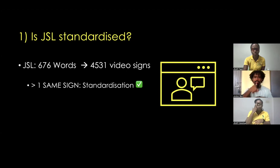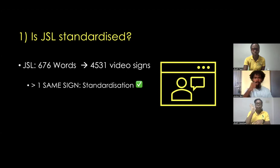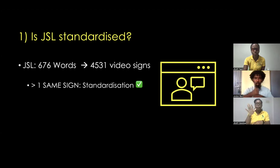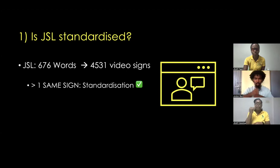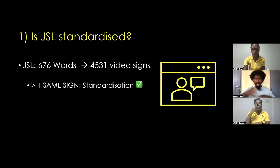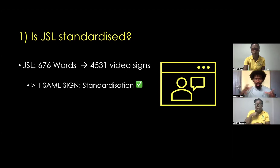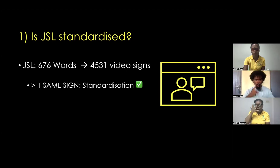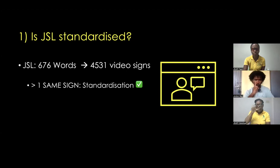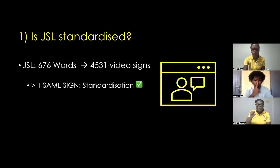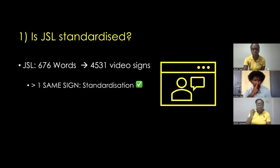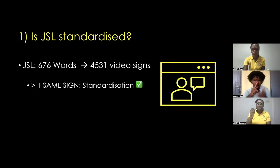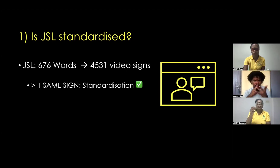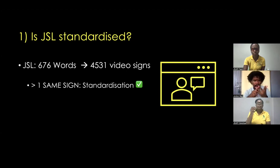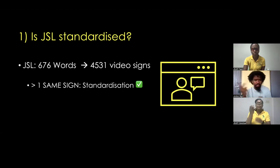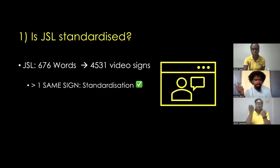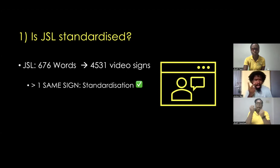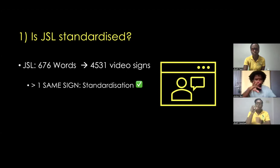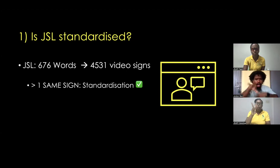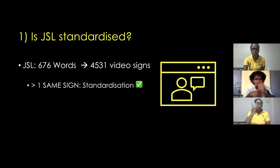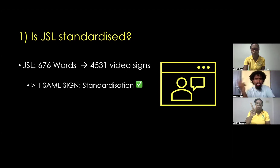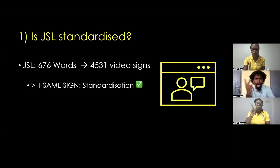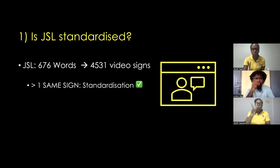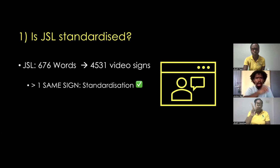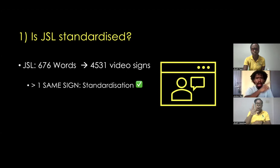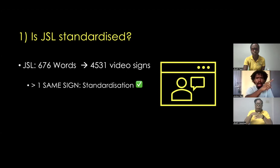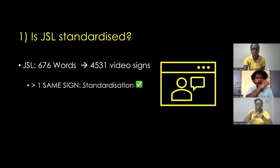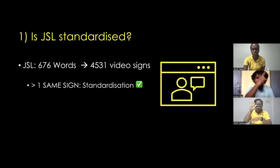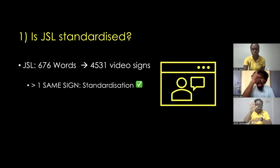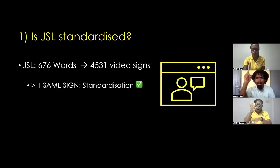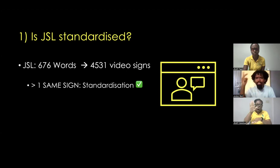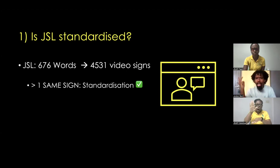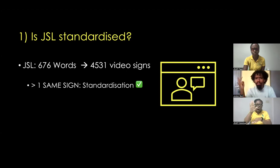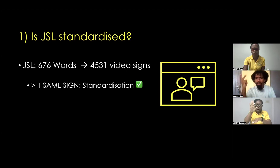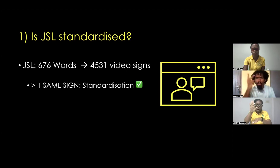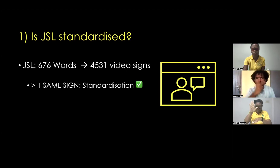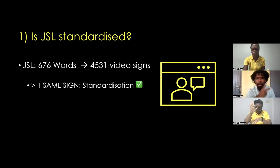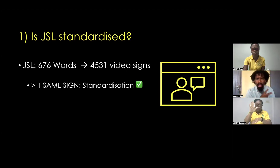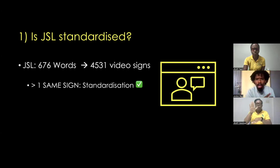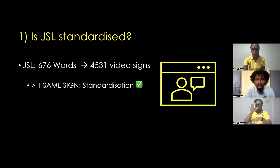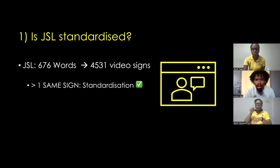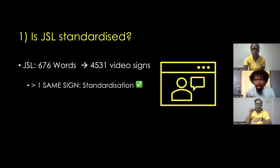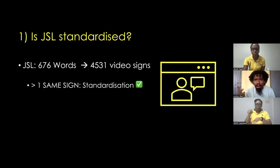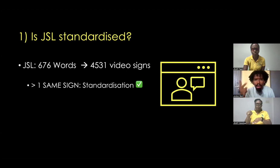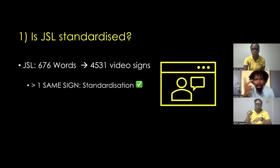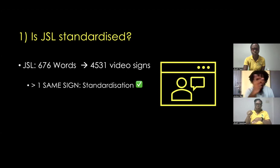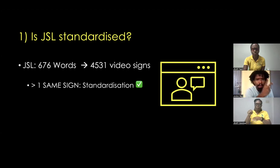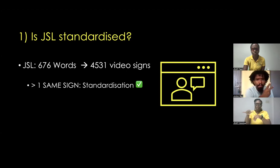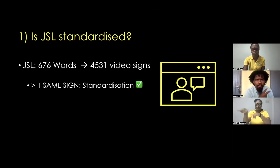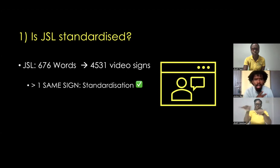it's standardized or whatever? We look for signs. So we look for two or more signs,